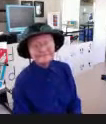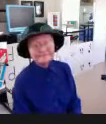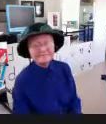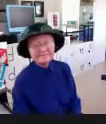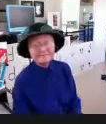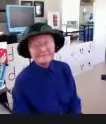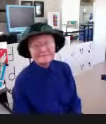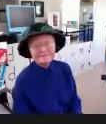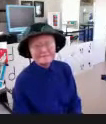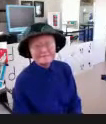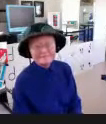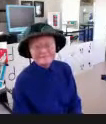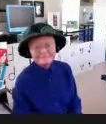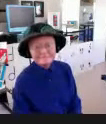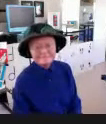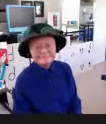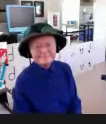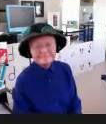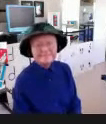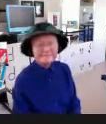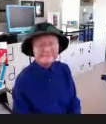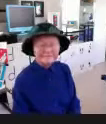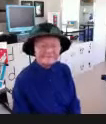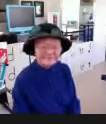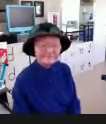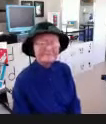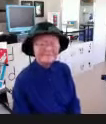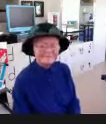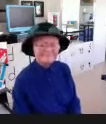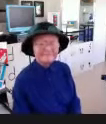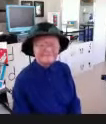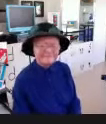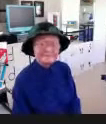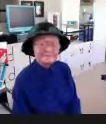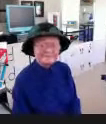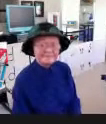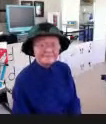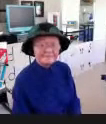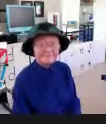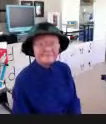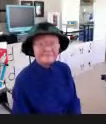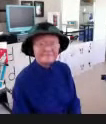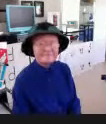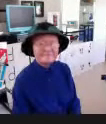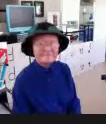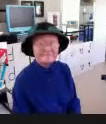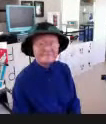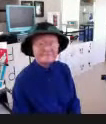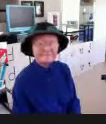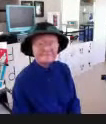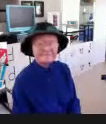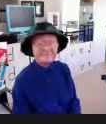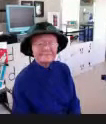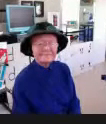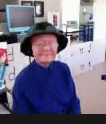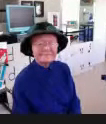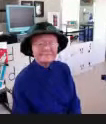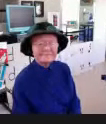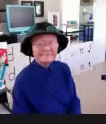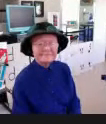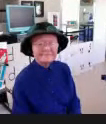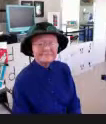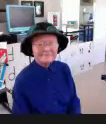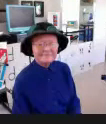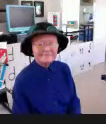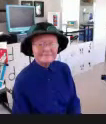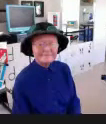father, grandchildren, grandparents, so on. And let me see if I can go down a little farther and find.